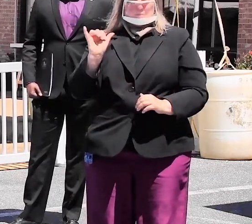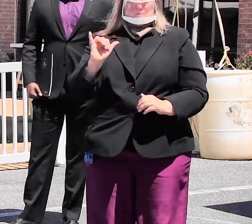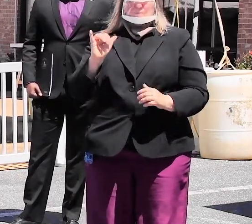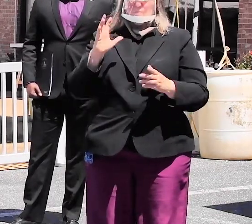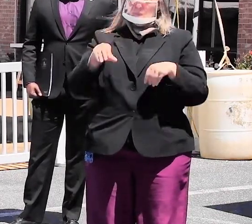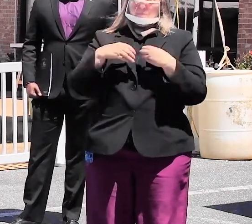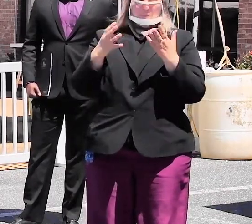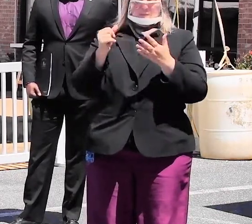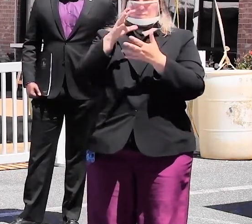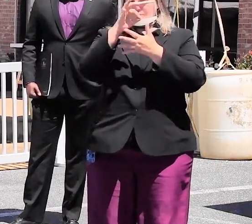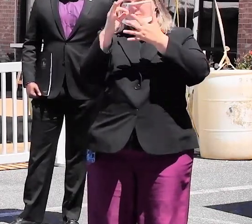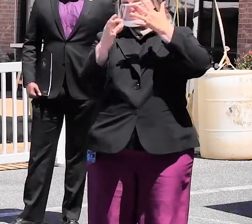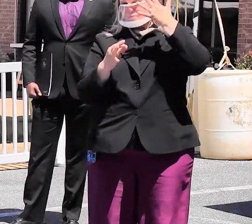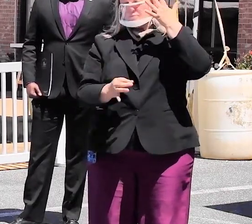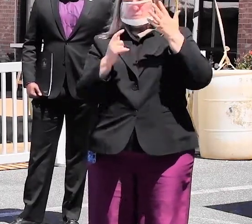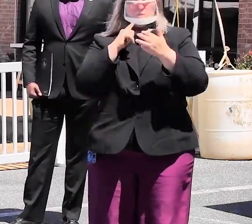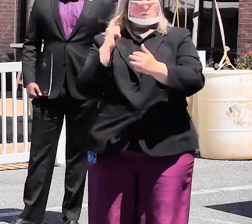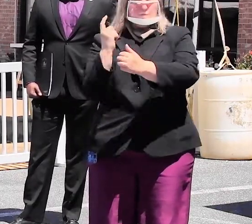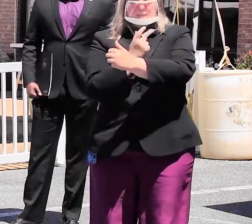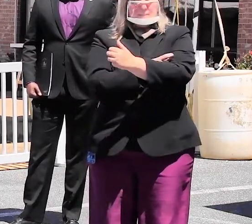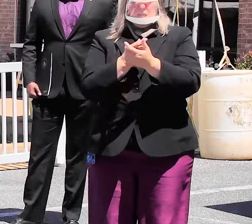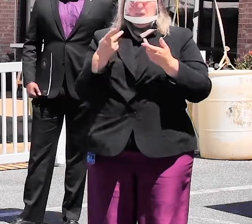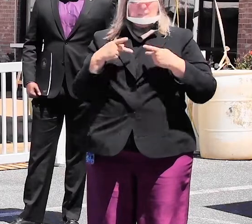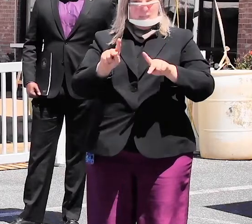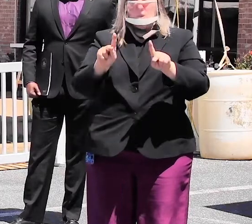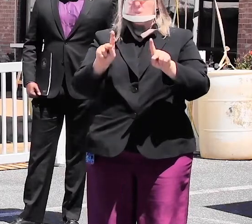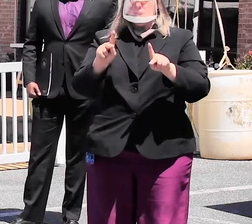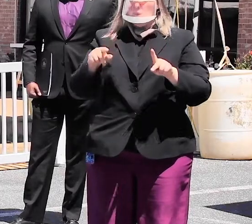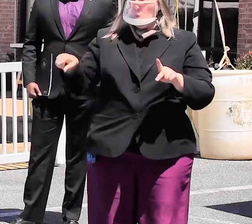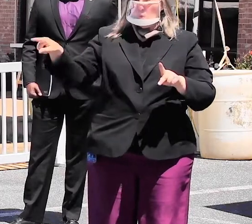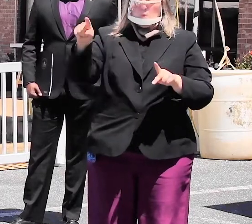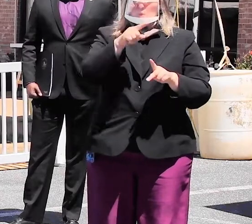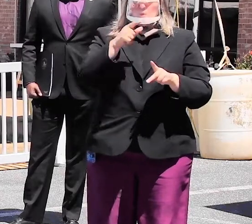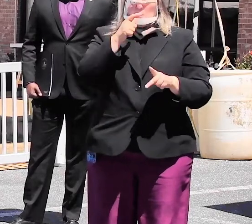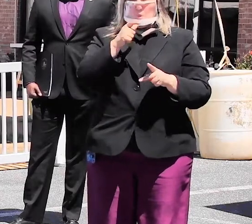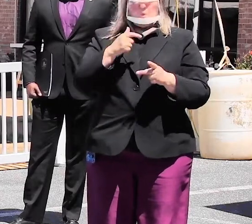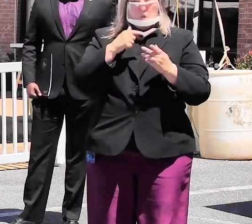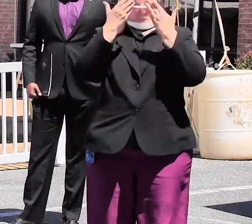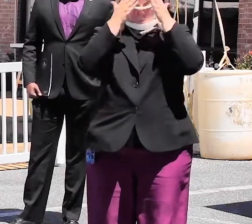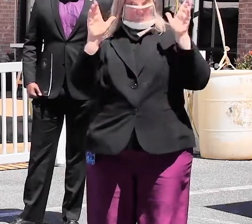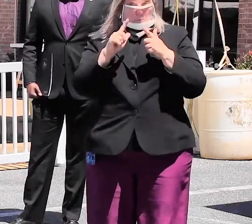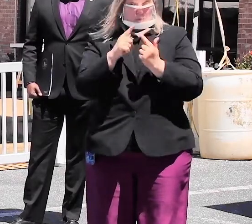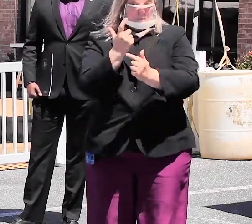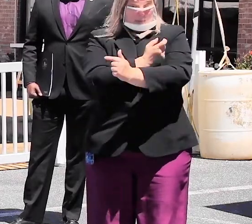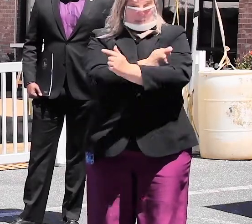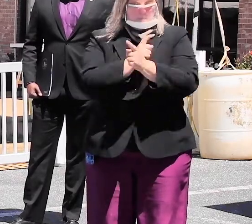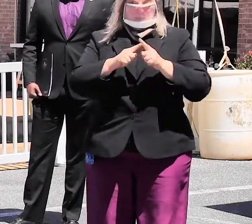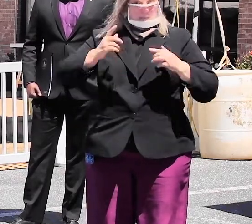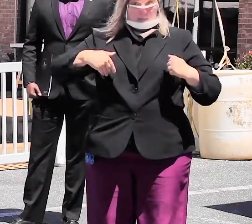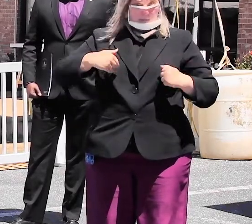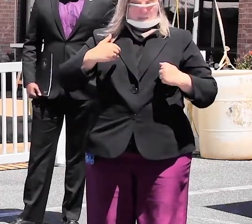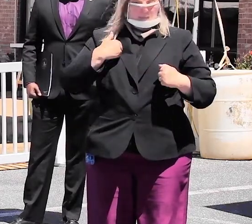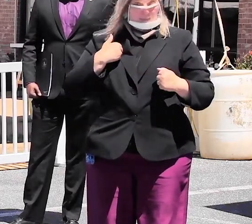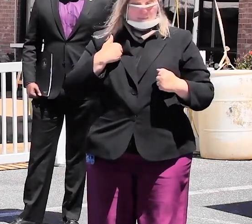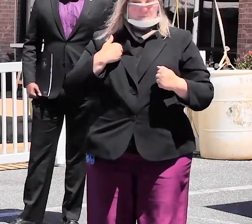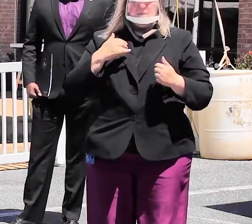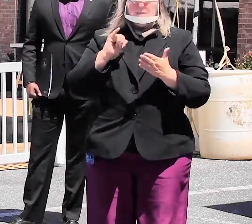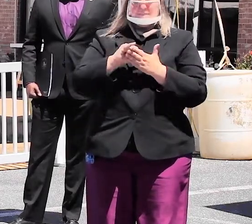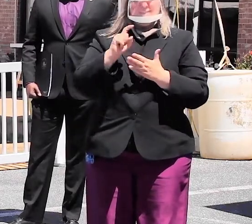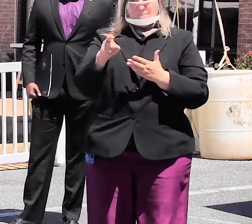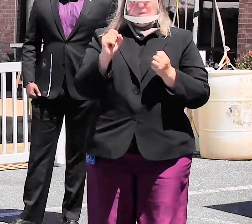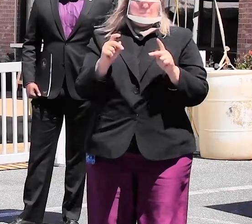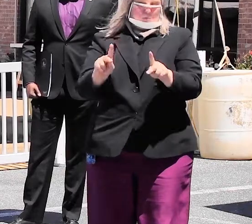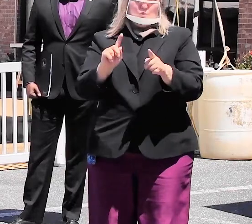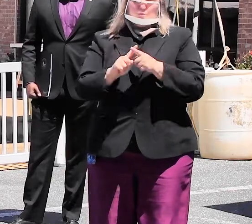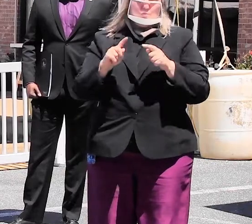a multitude of options for vaccination allows those who are vaccine amenable but not yet vaccinated the opportunity